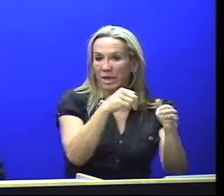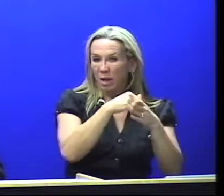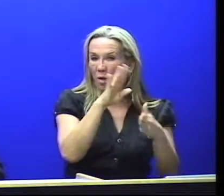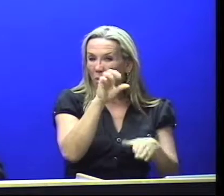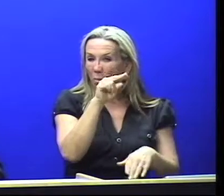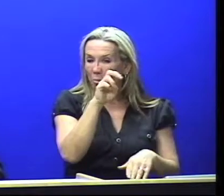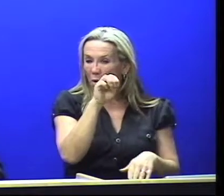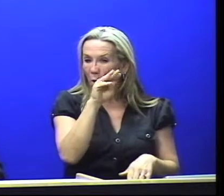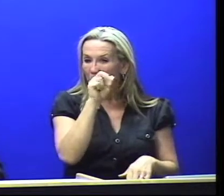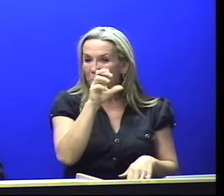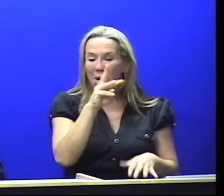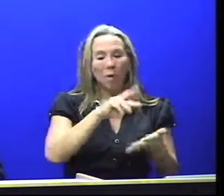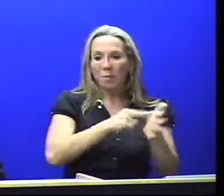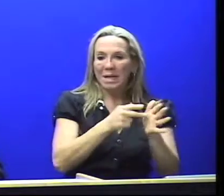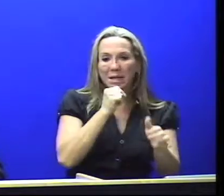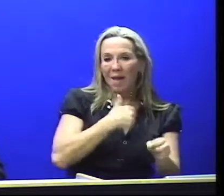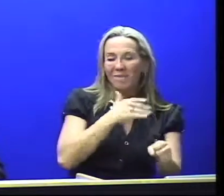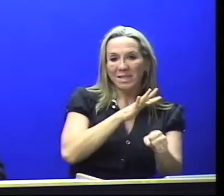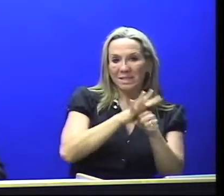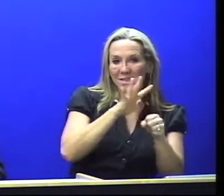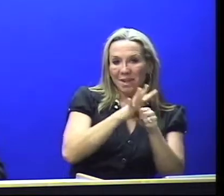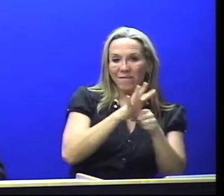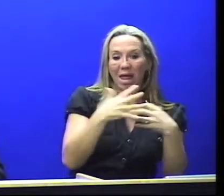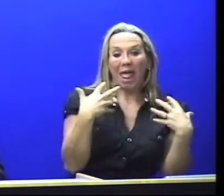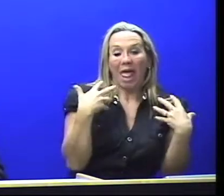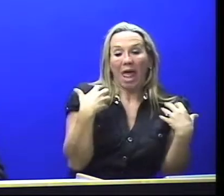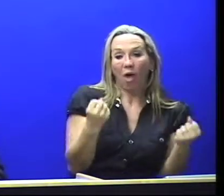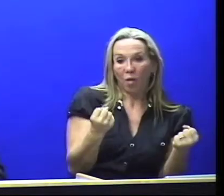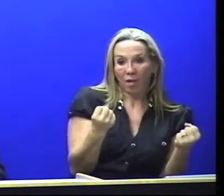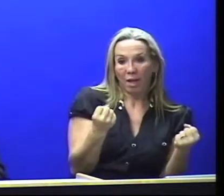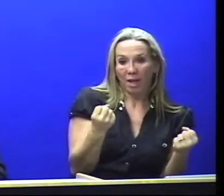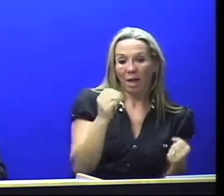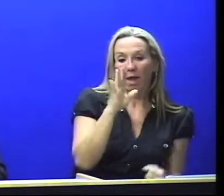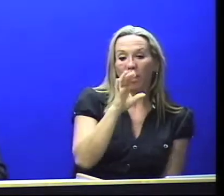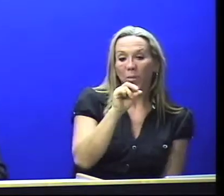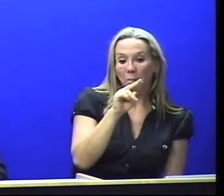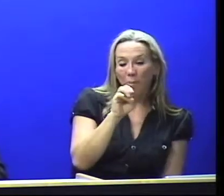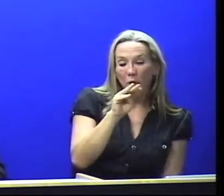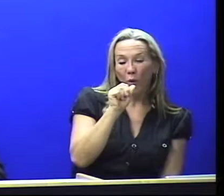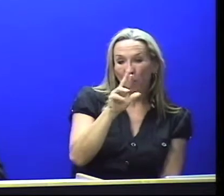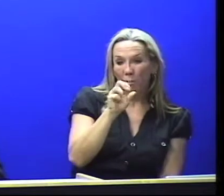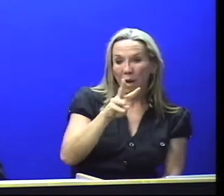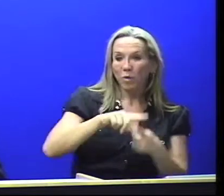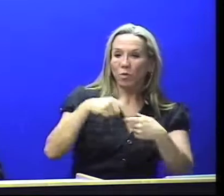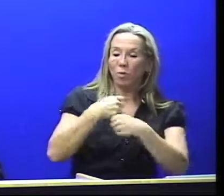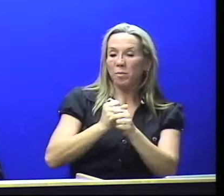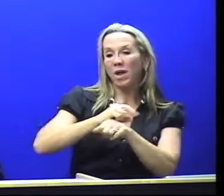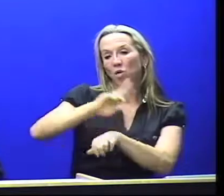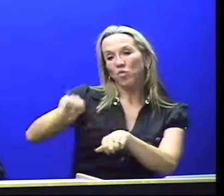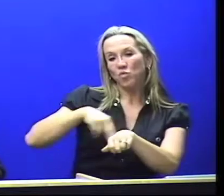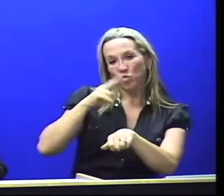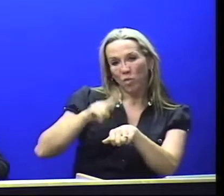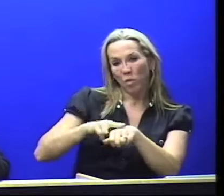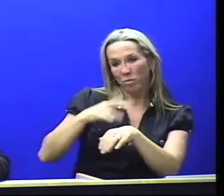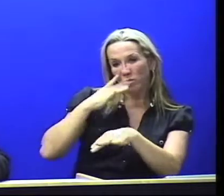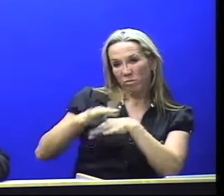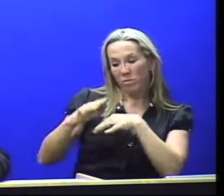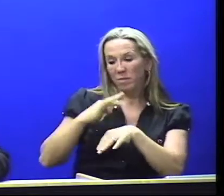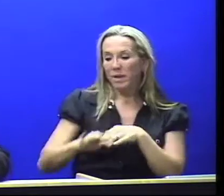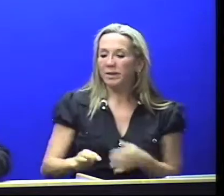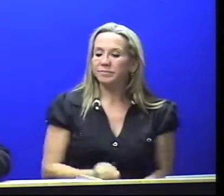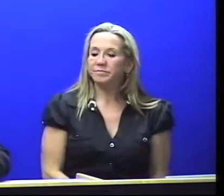enough healthy bone marrow to make those normal parts of your blood.